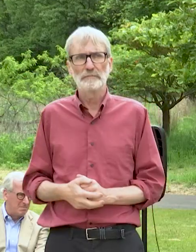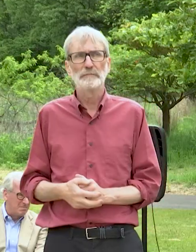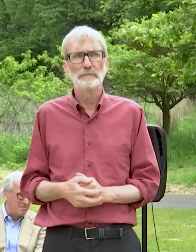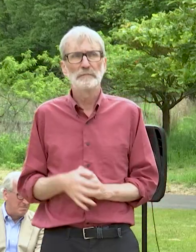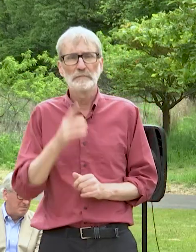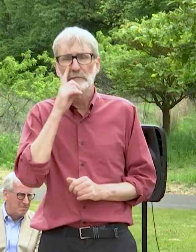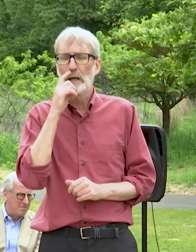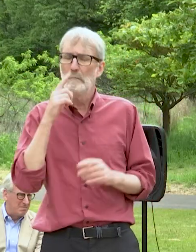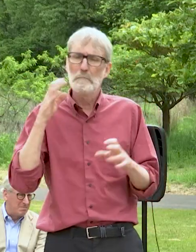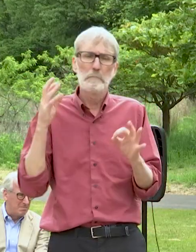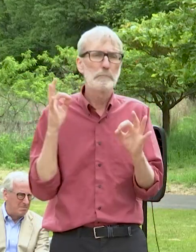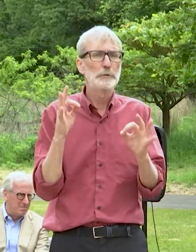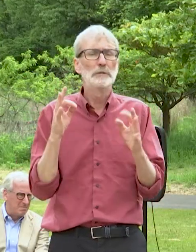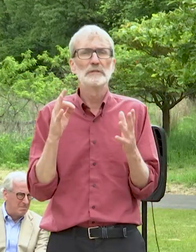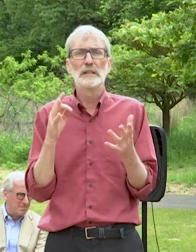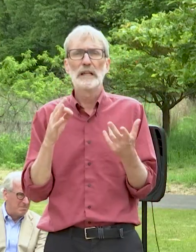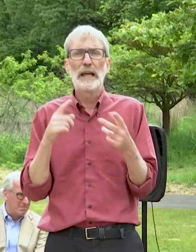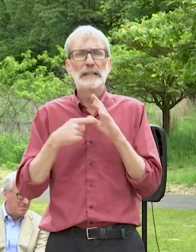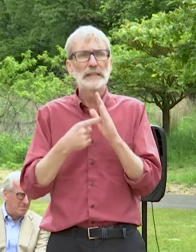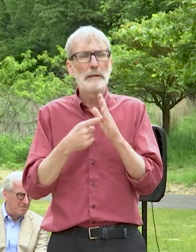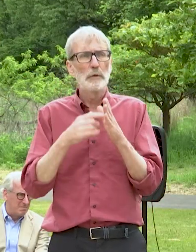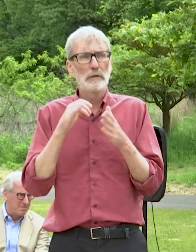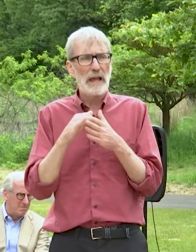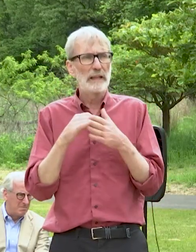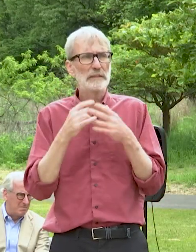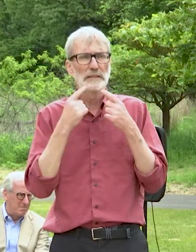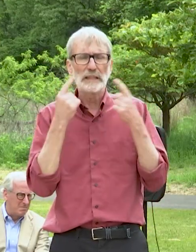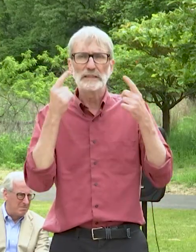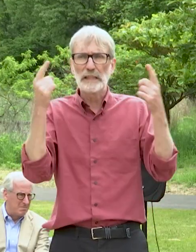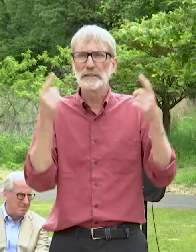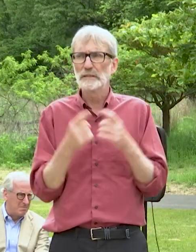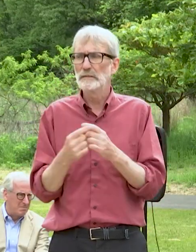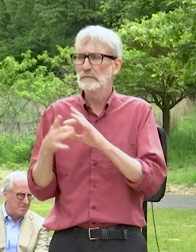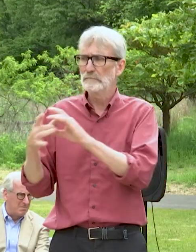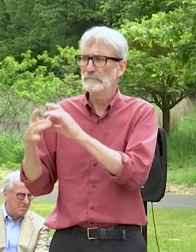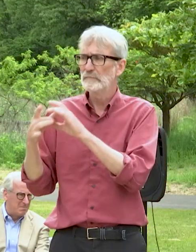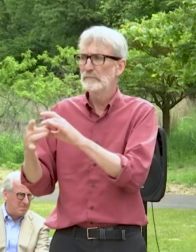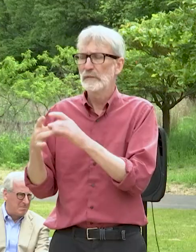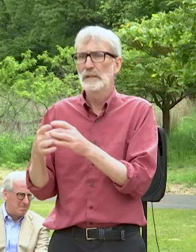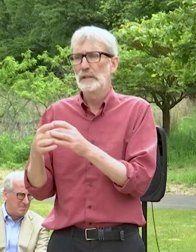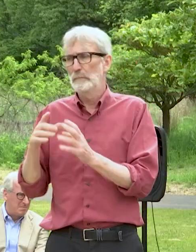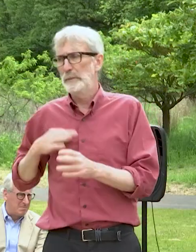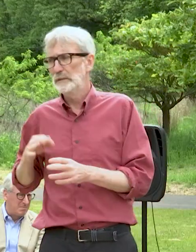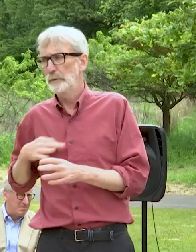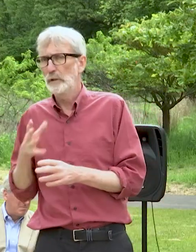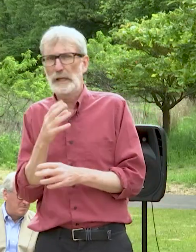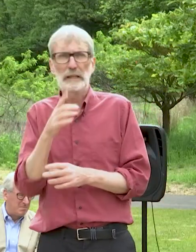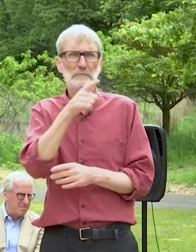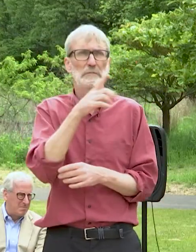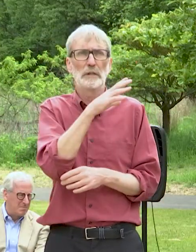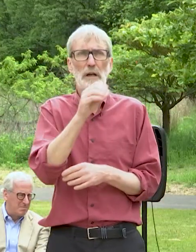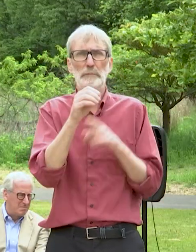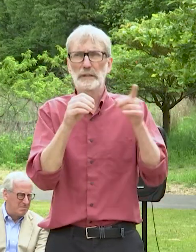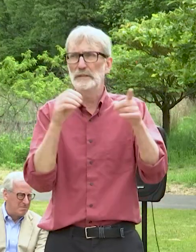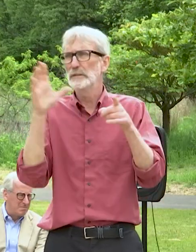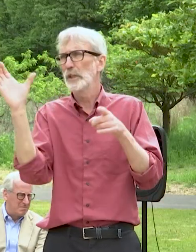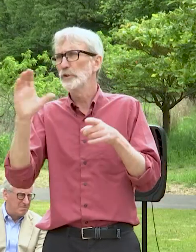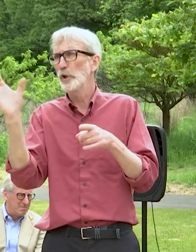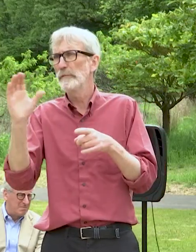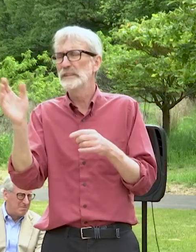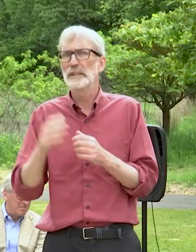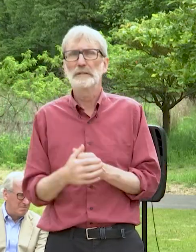a shining example of that successful collaboration between the City of Pittsburgh and organizations like the Parks